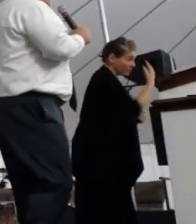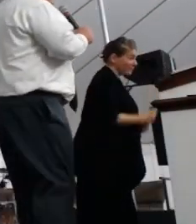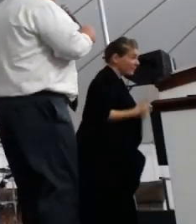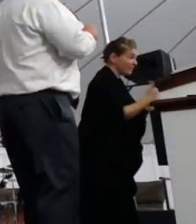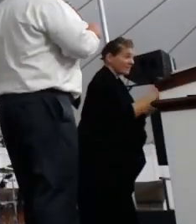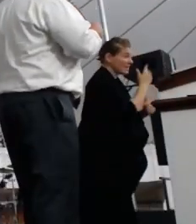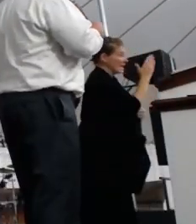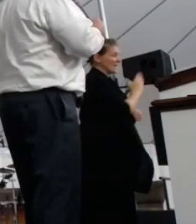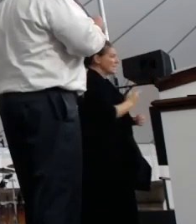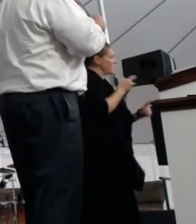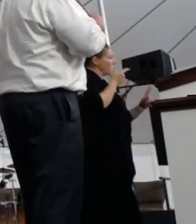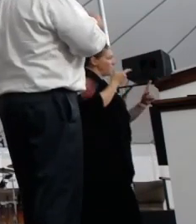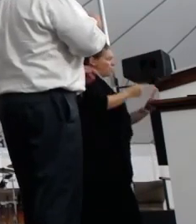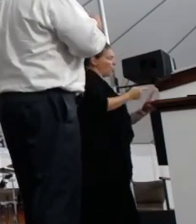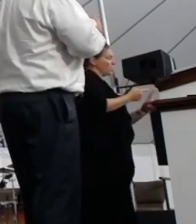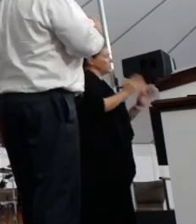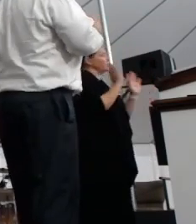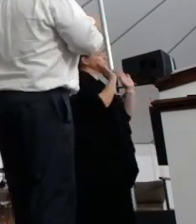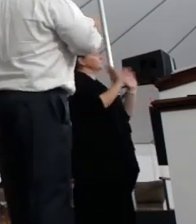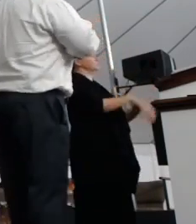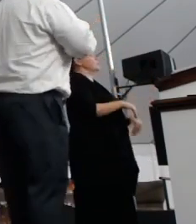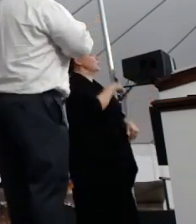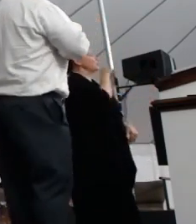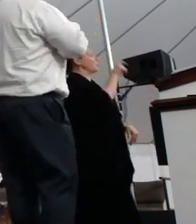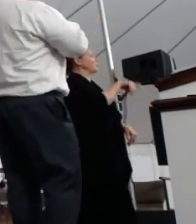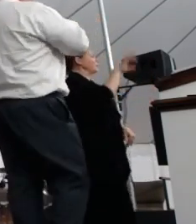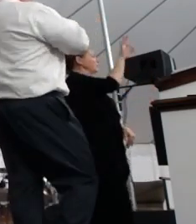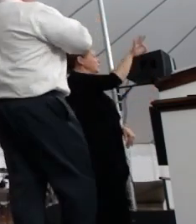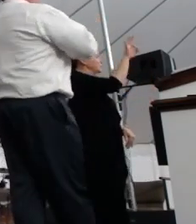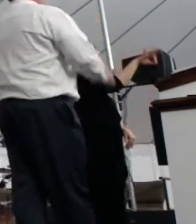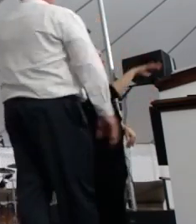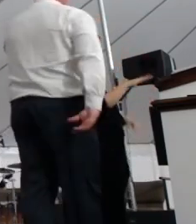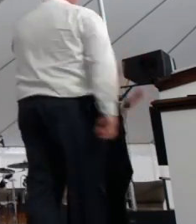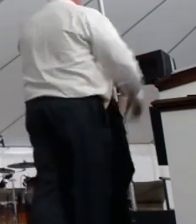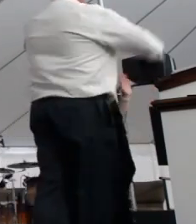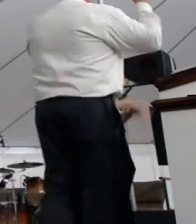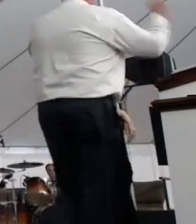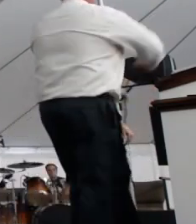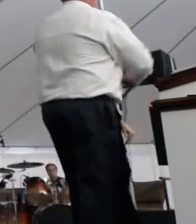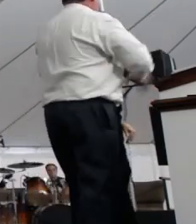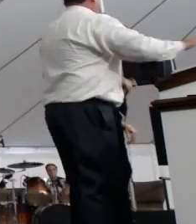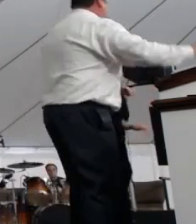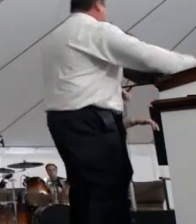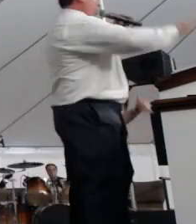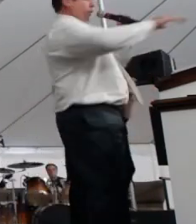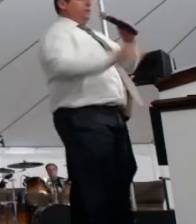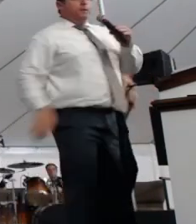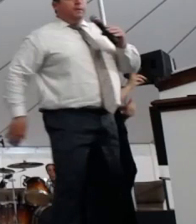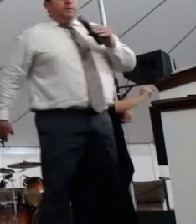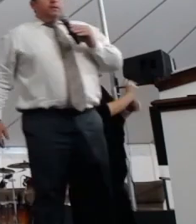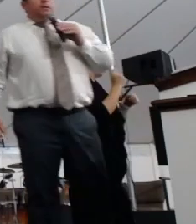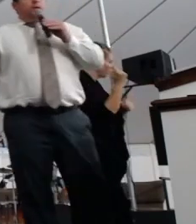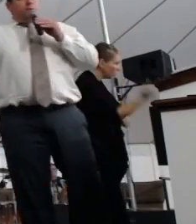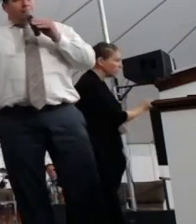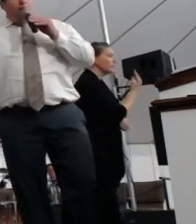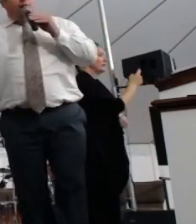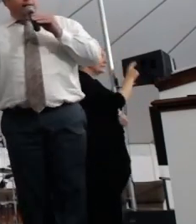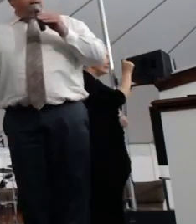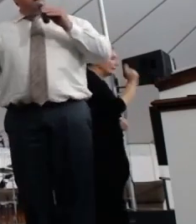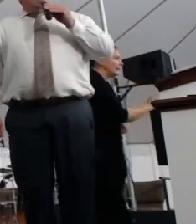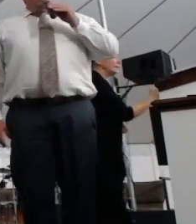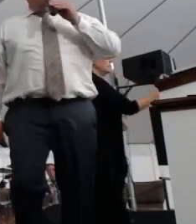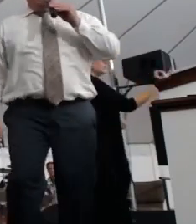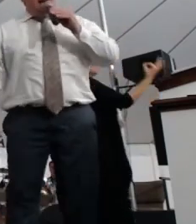your life on this earth that you don't need preaching. There's never a point in your life on this earth that you don't need to be challenged by the mirror. Come